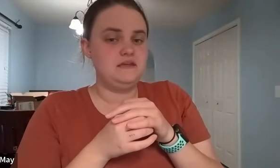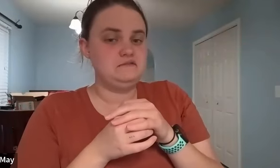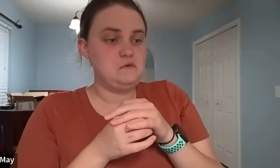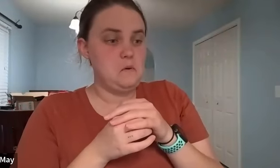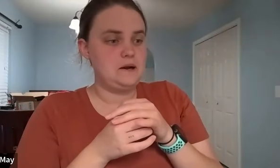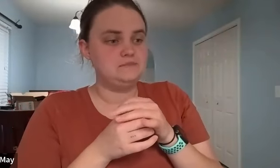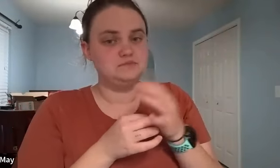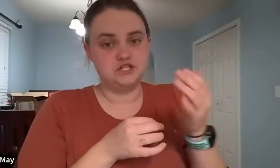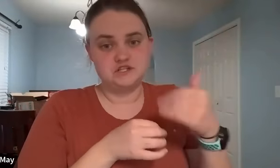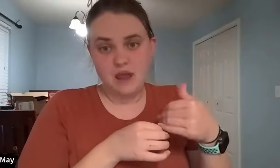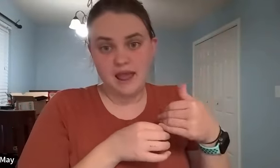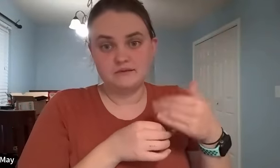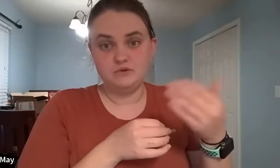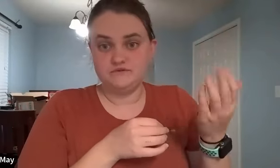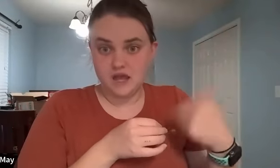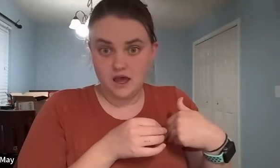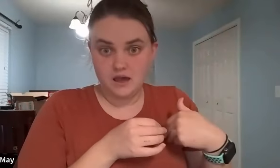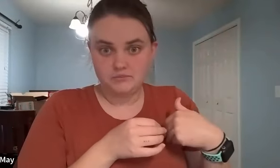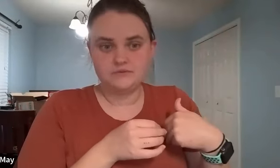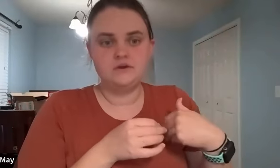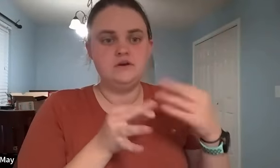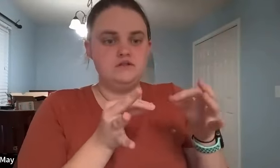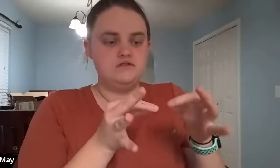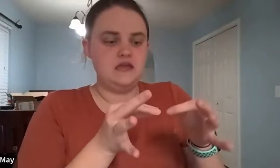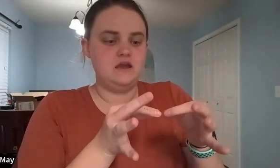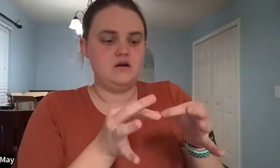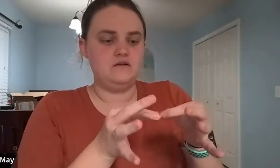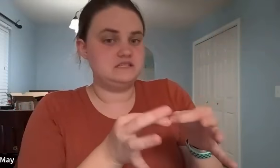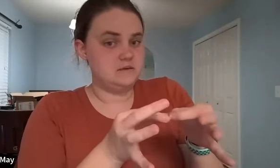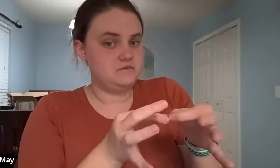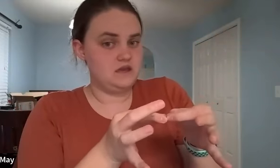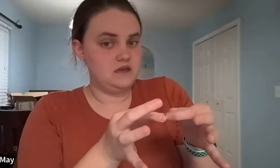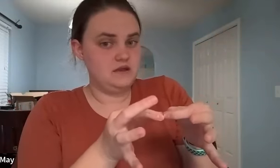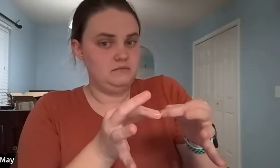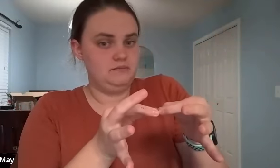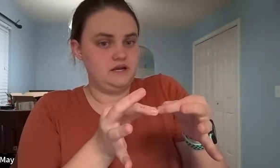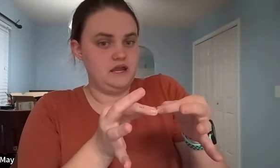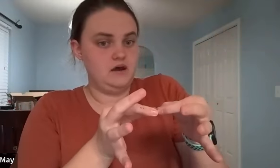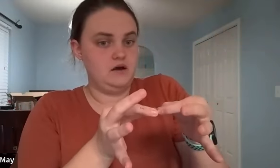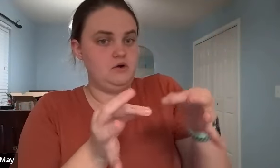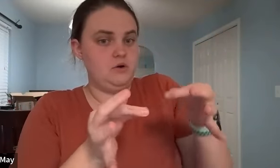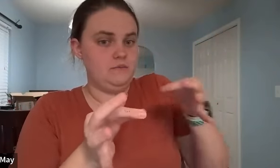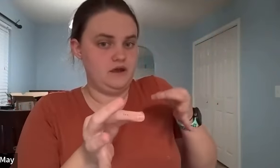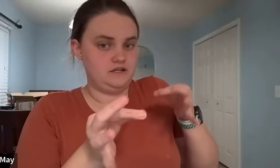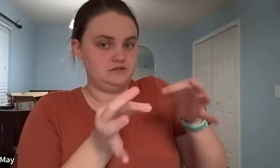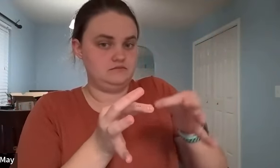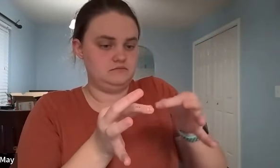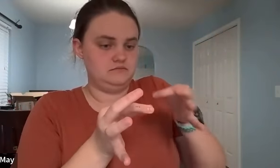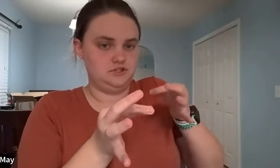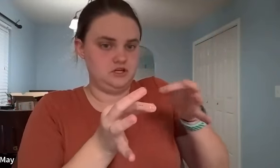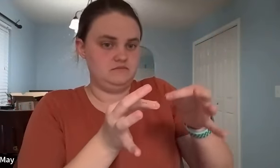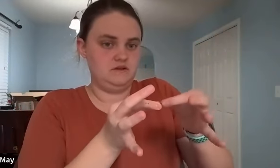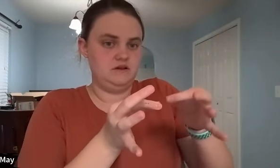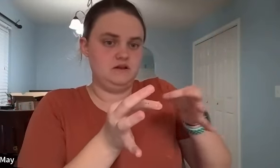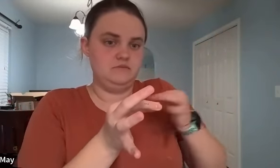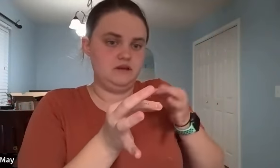Then for pushed back, moved up, they are the same thing, but now going behind you, push up. Because